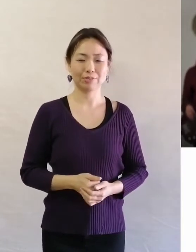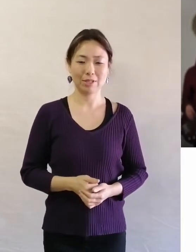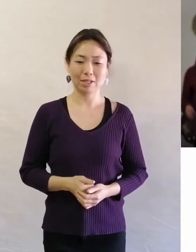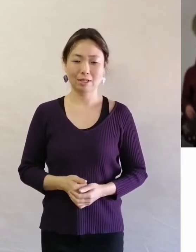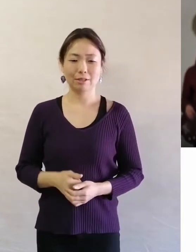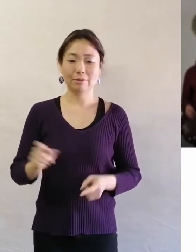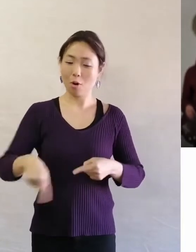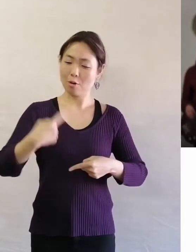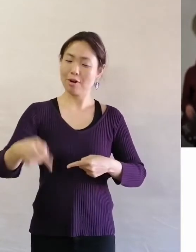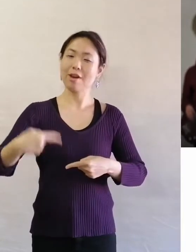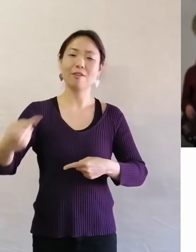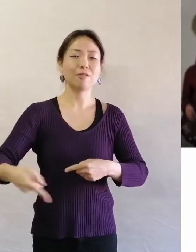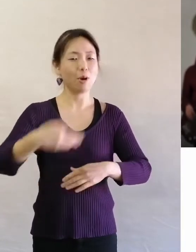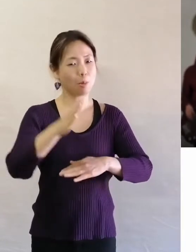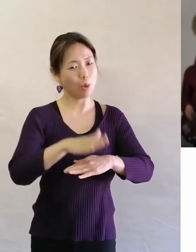forevermore,